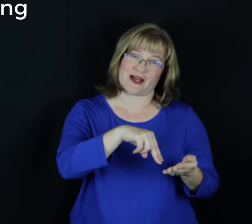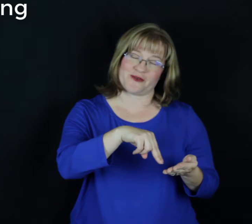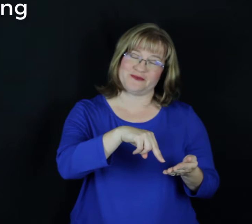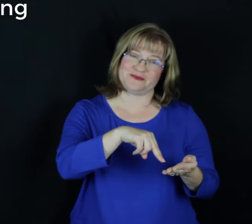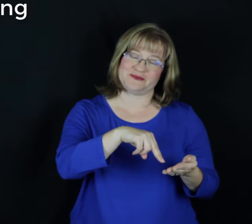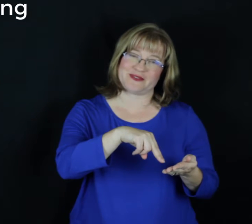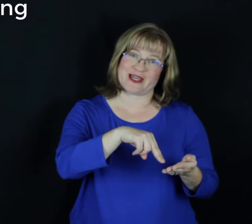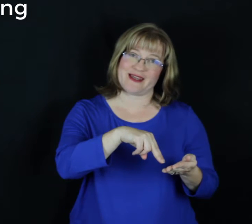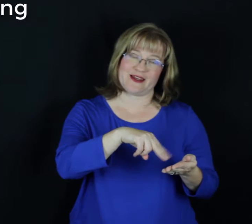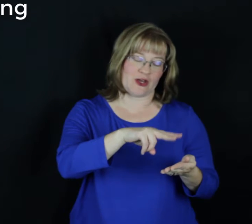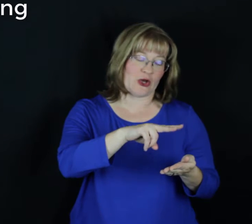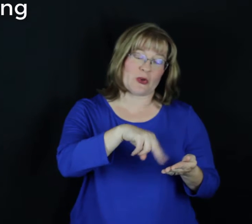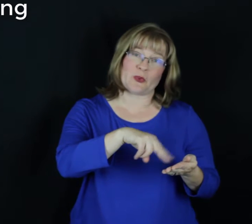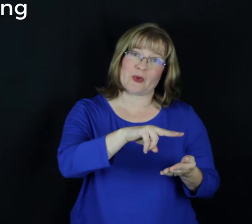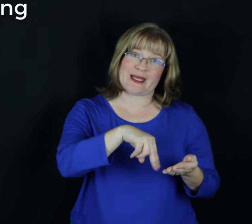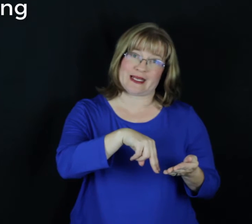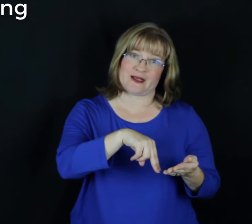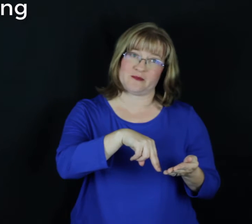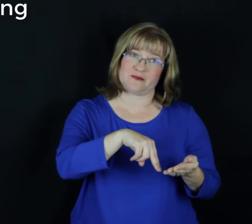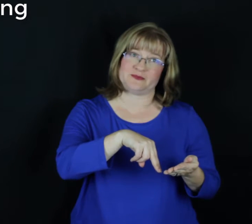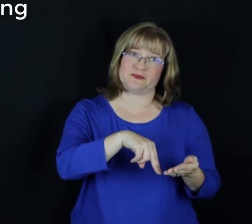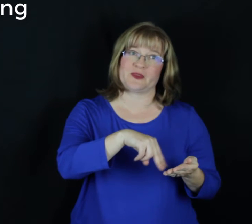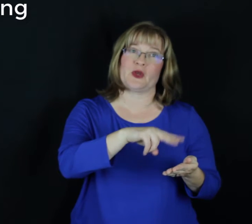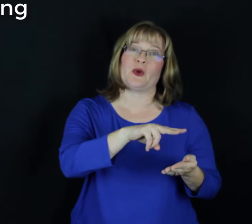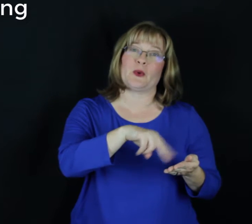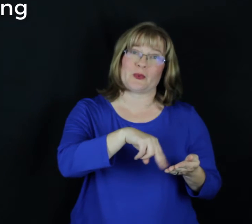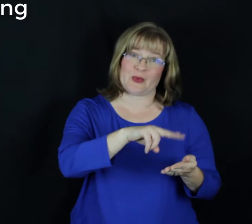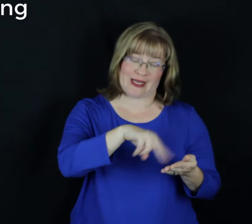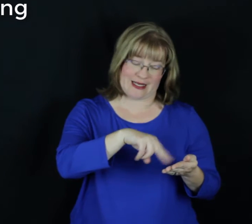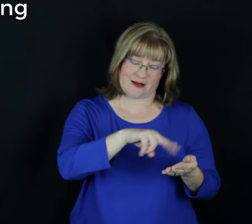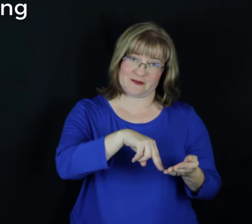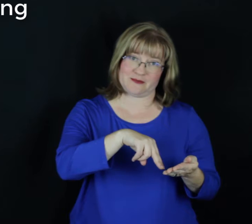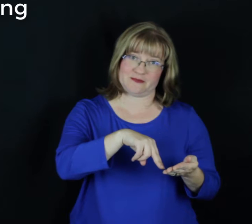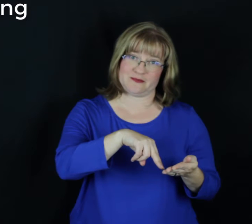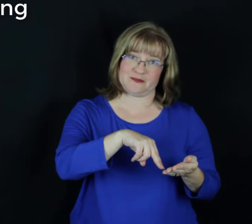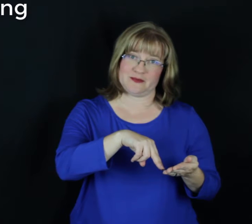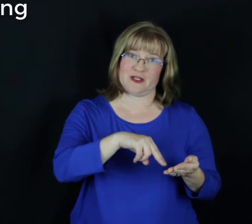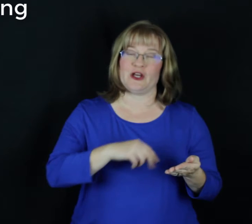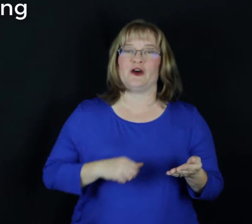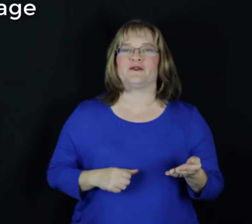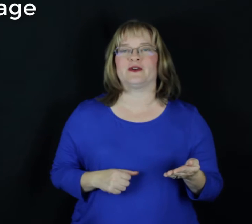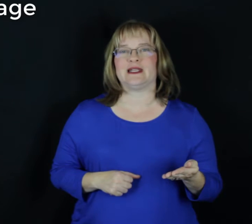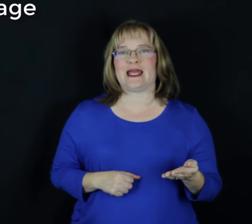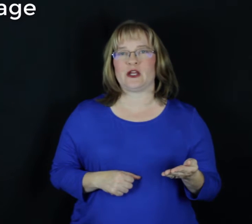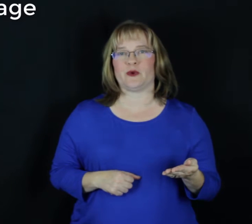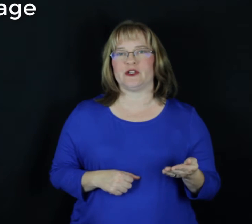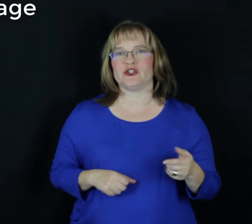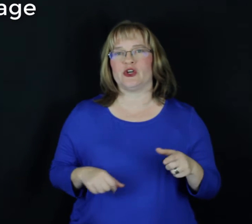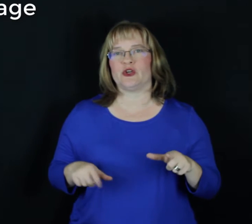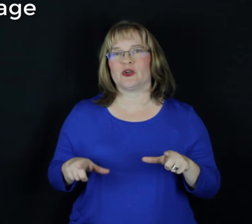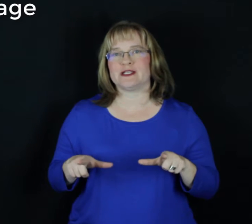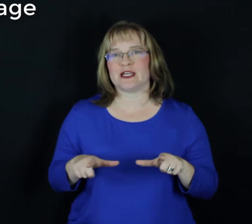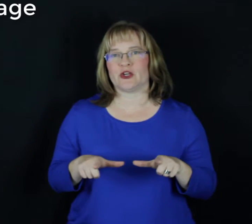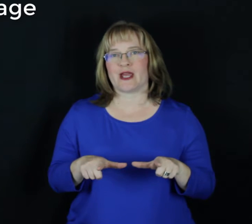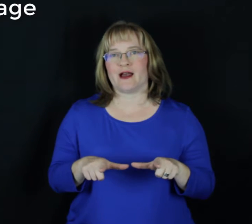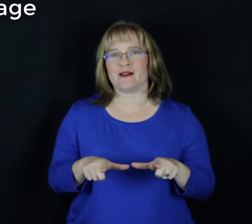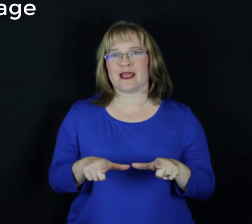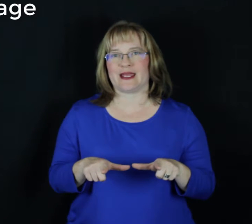down. Okay? Reading, reading. For language, you're going to take your L